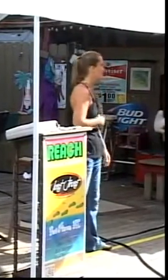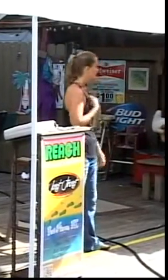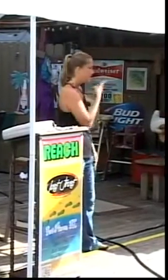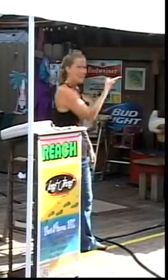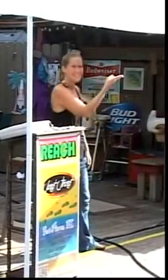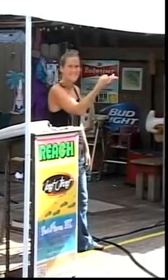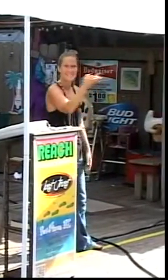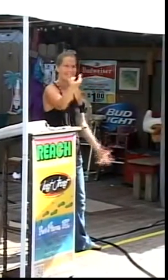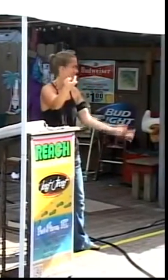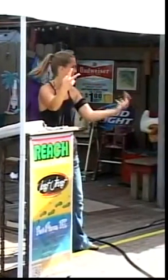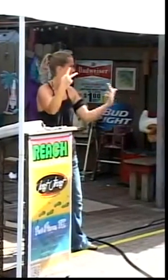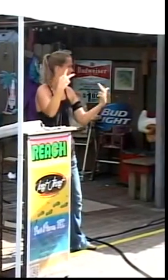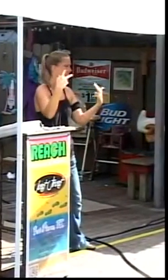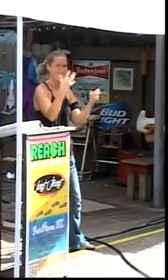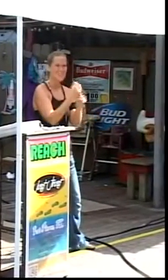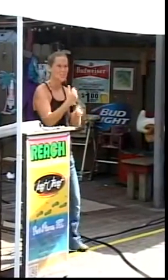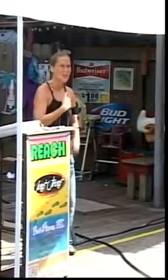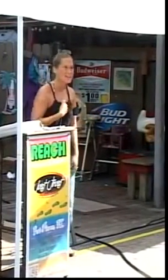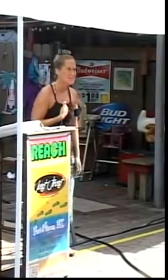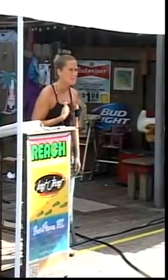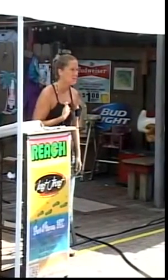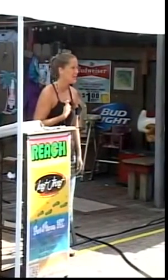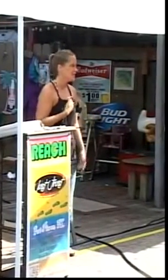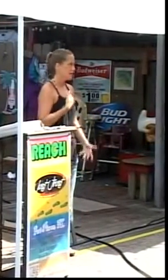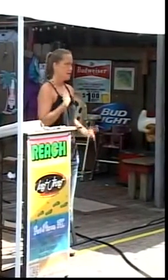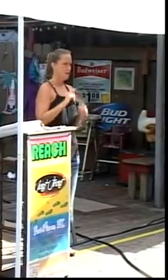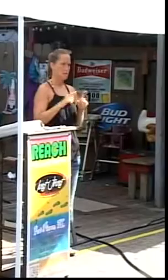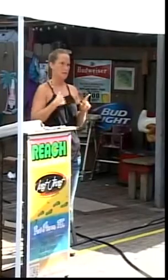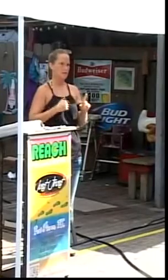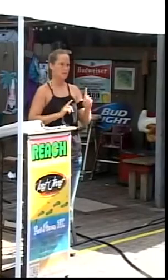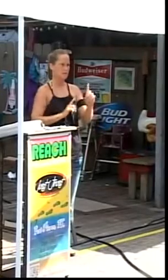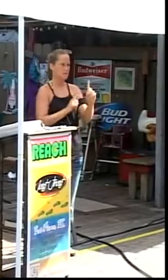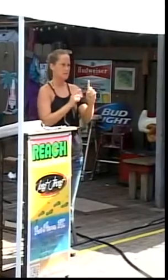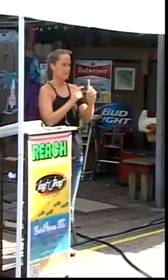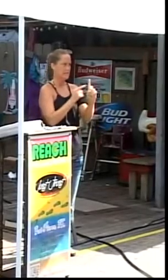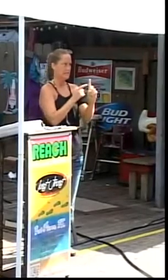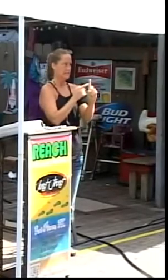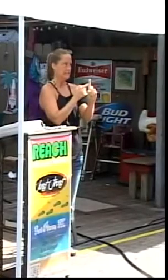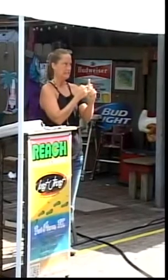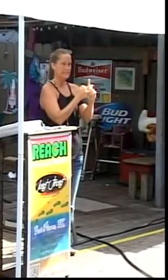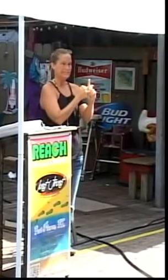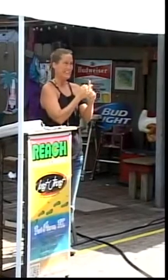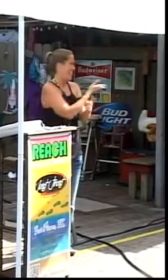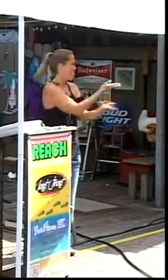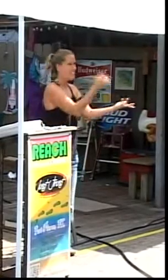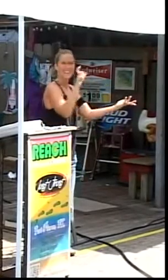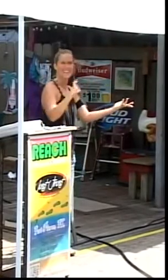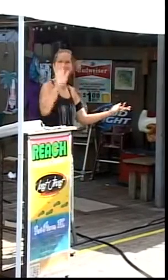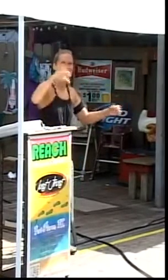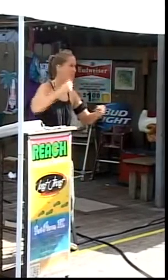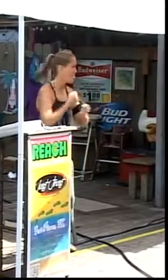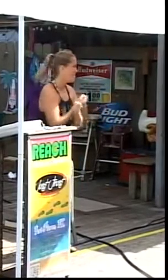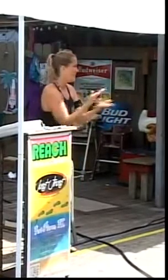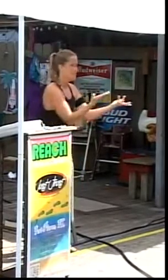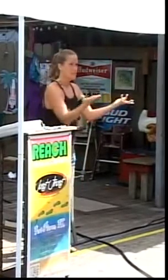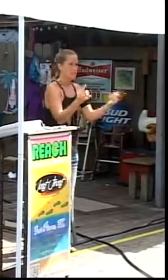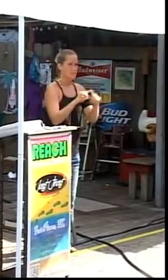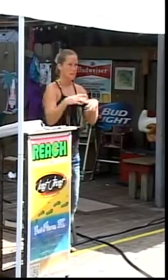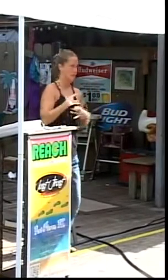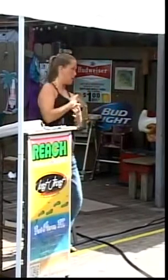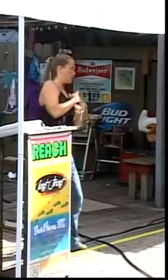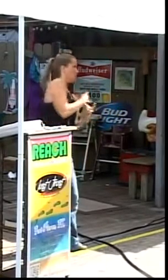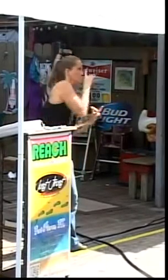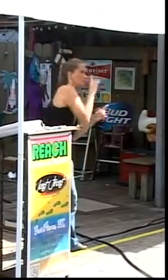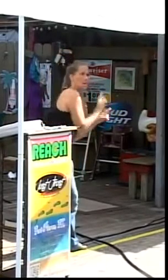their eyes. Though the sky is falling, they need your love in their lives. Compromise